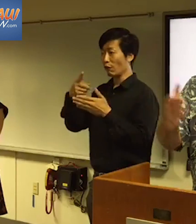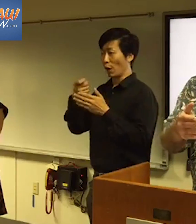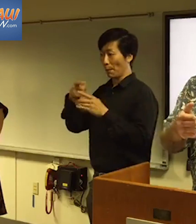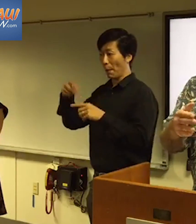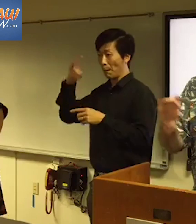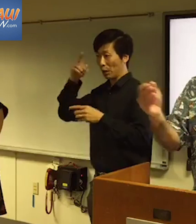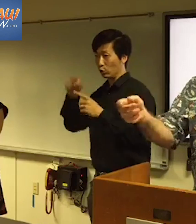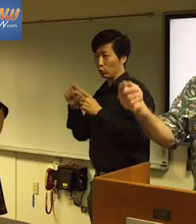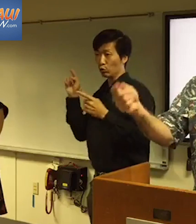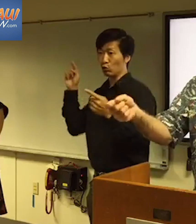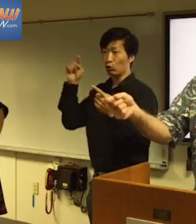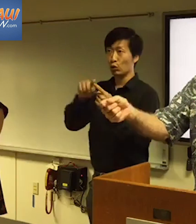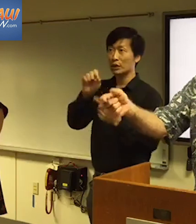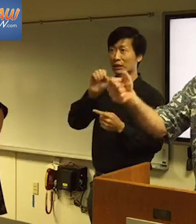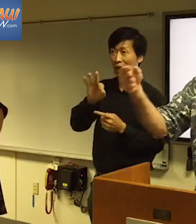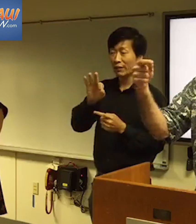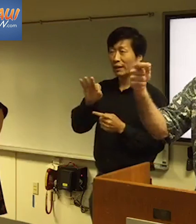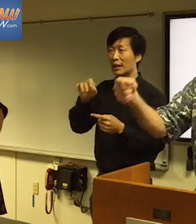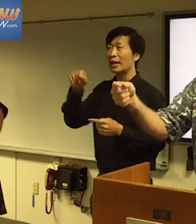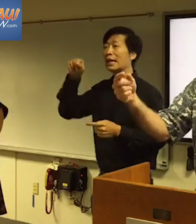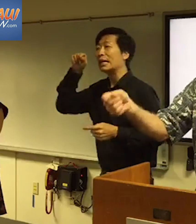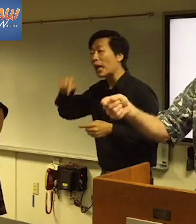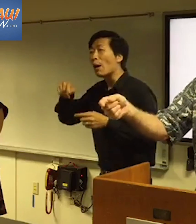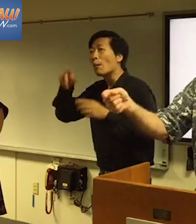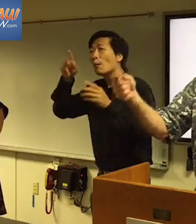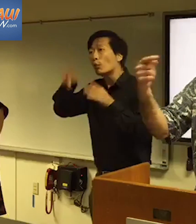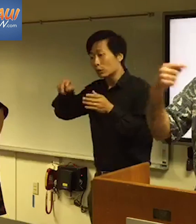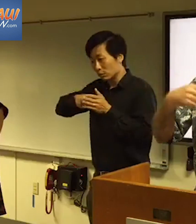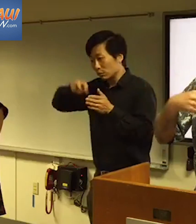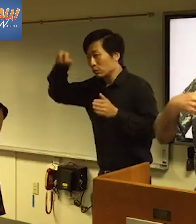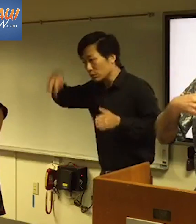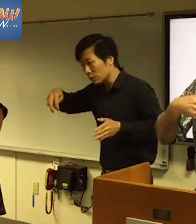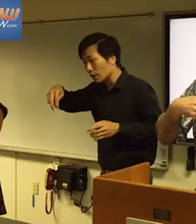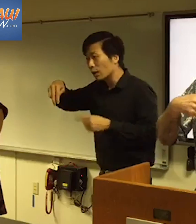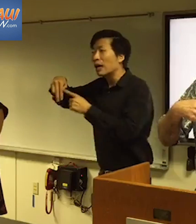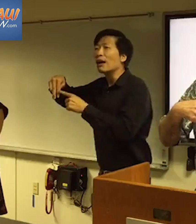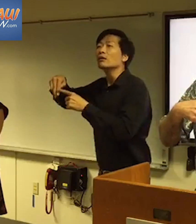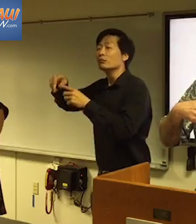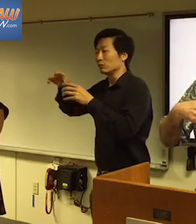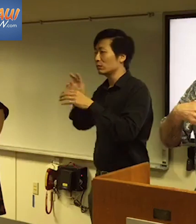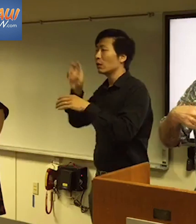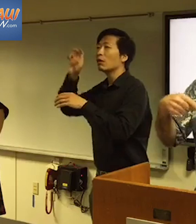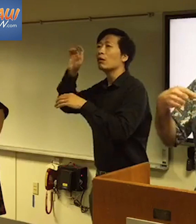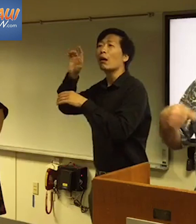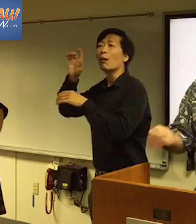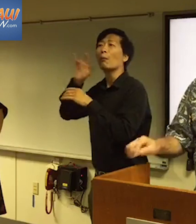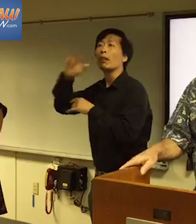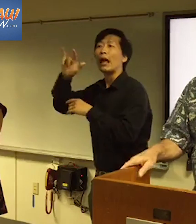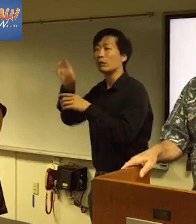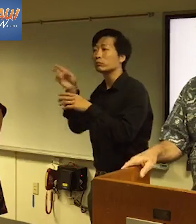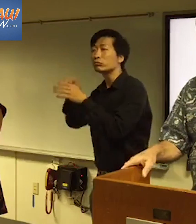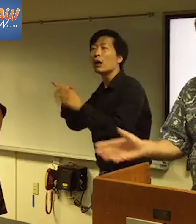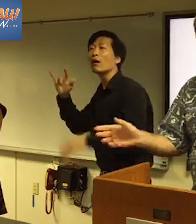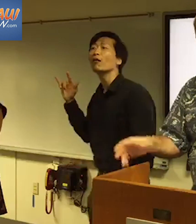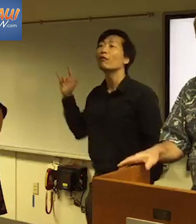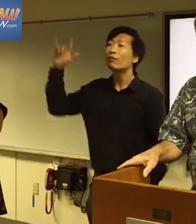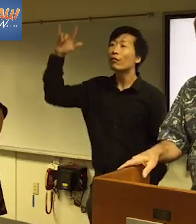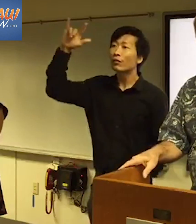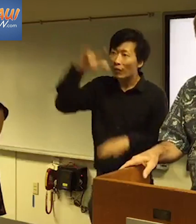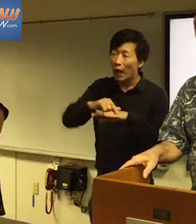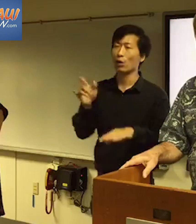COVID-19. We were planning that to begin possibly as early as next week. Frankly, with the situation here and the uncertain